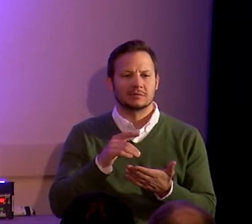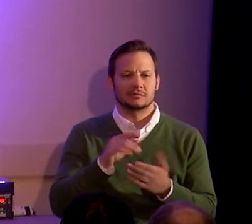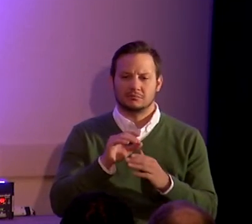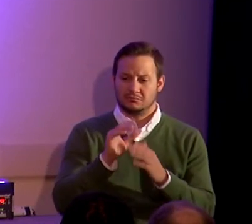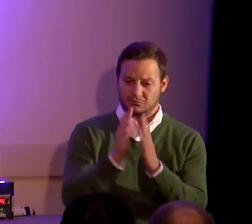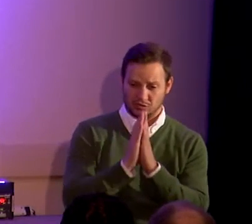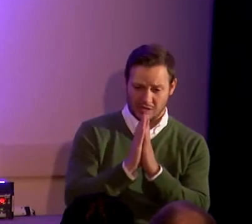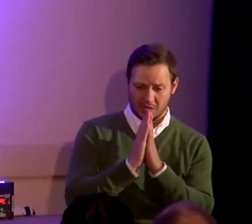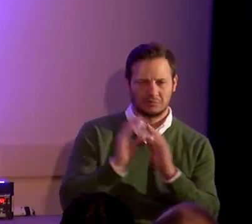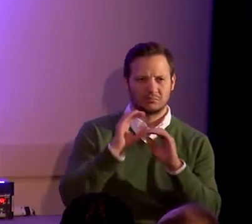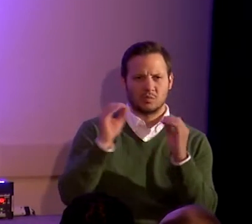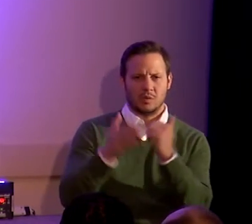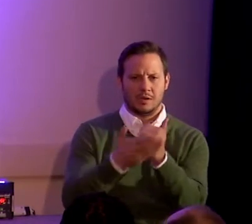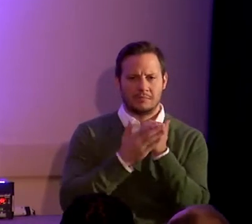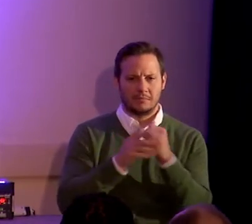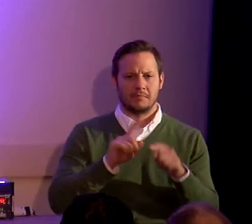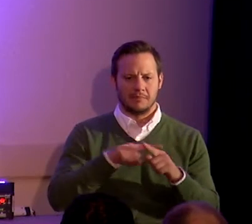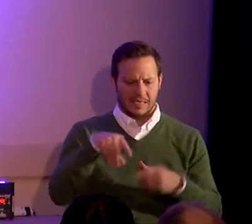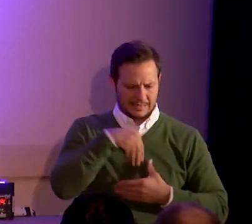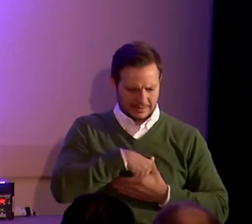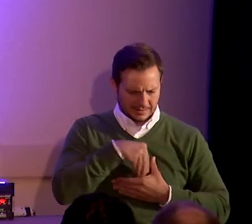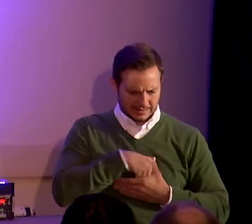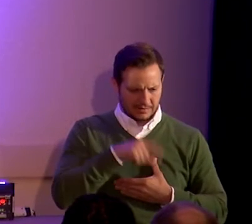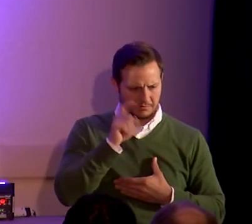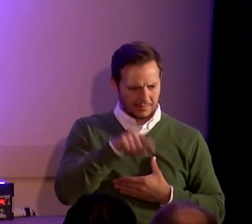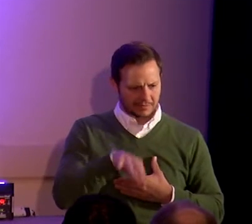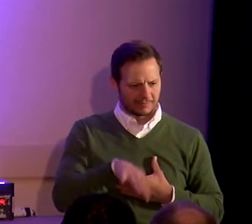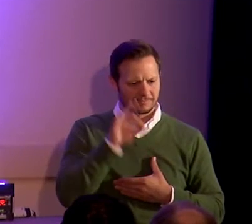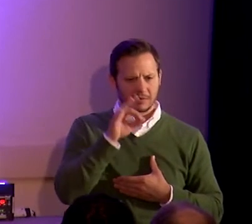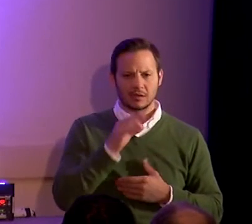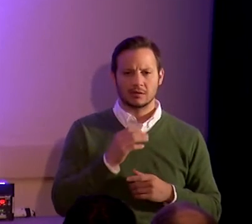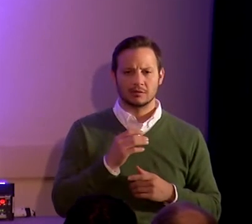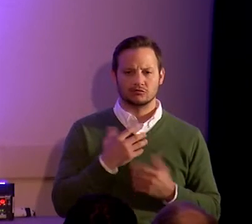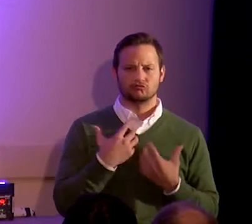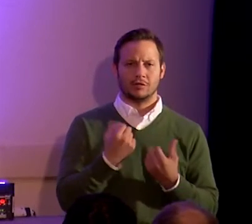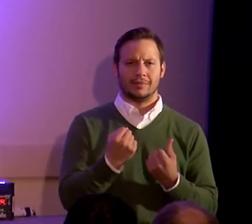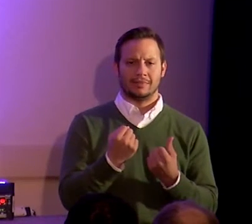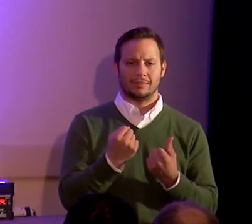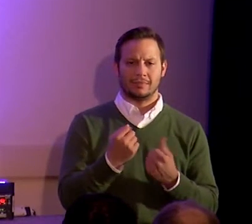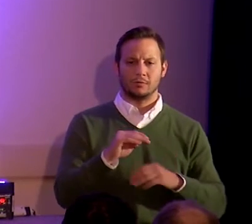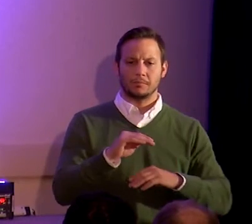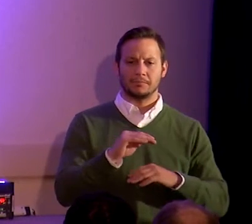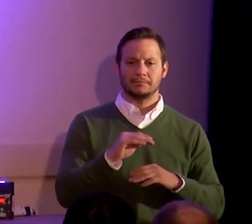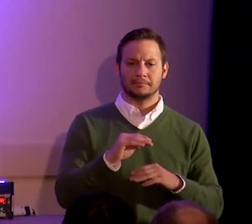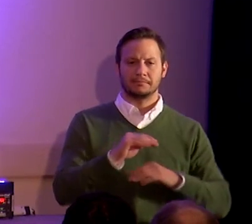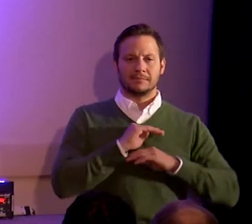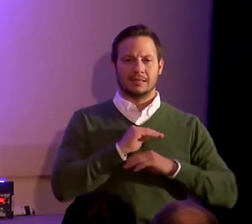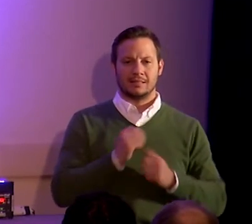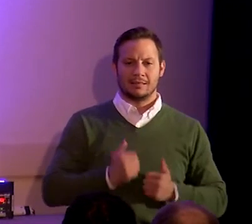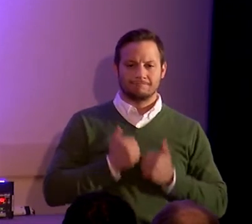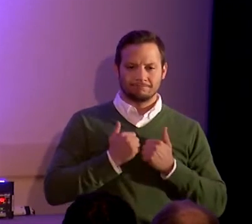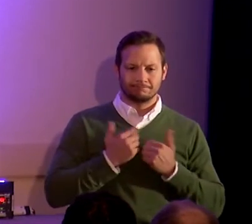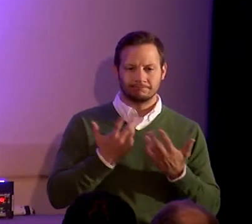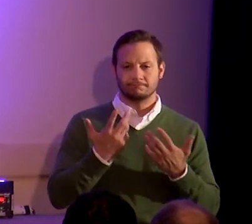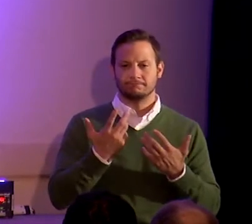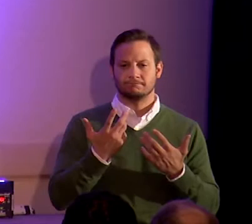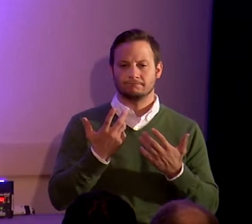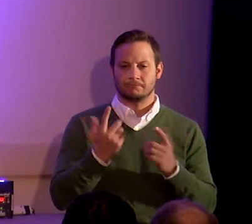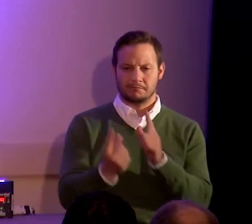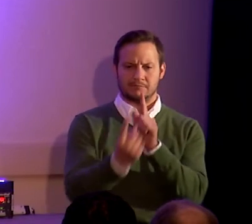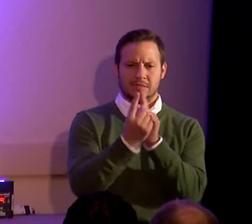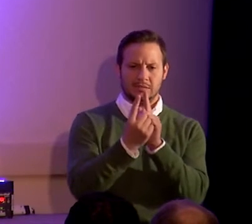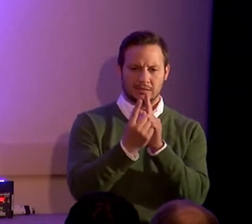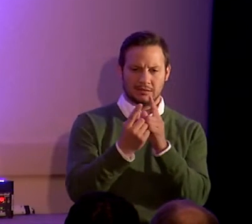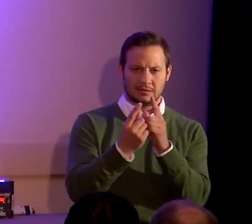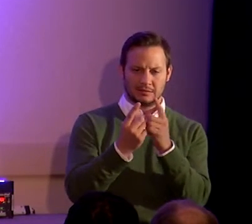prayer, but that we must find in ourselves the inner conviction and strength to meet life, to grapple with it, to subdue it, and to